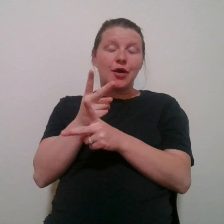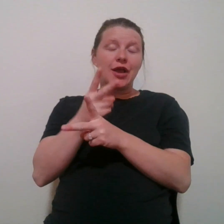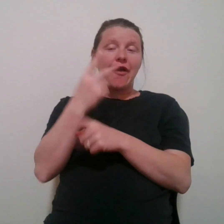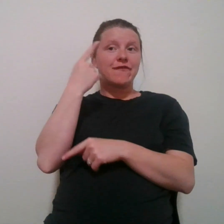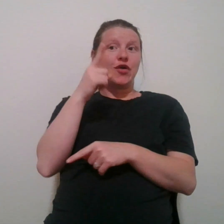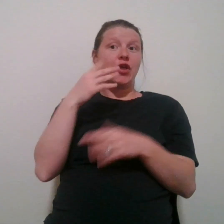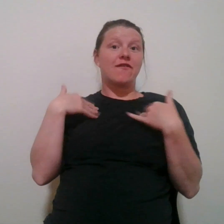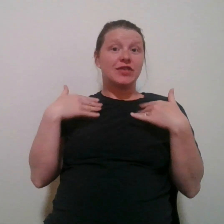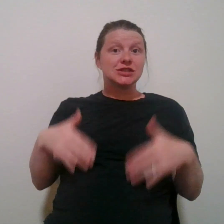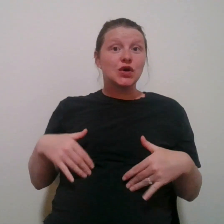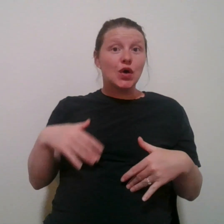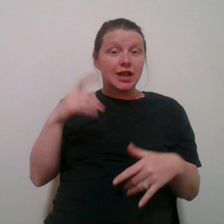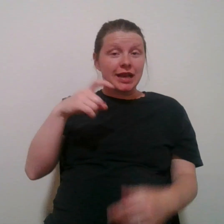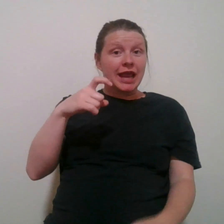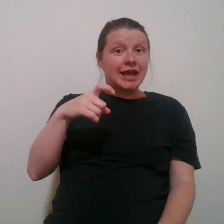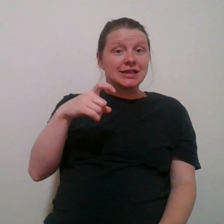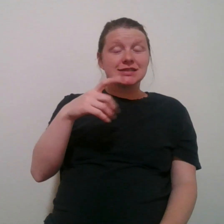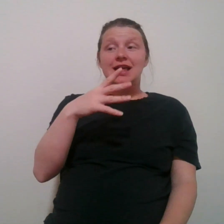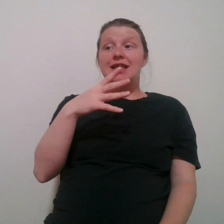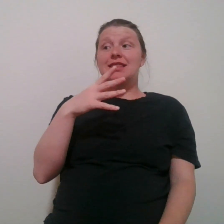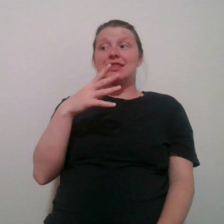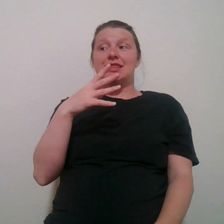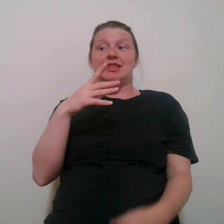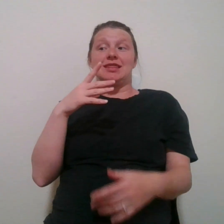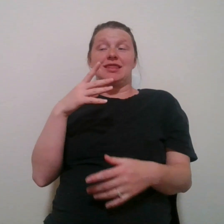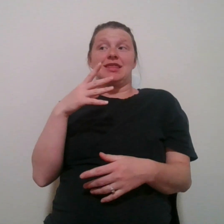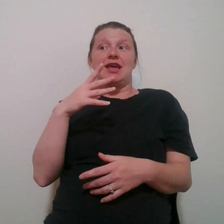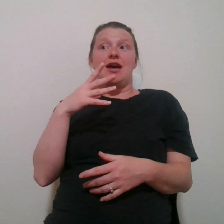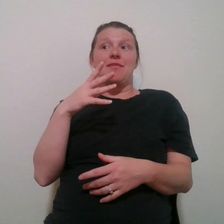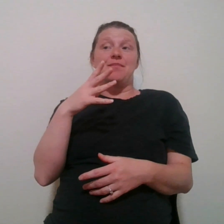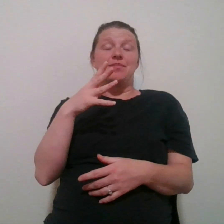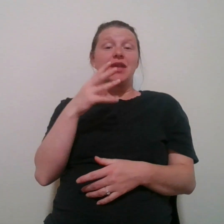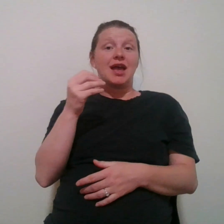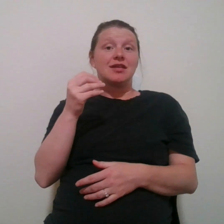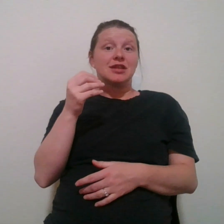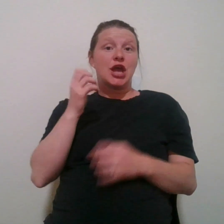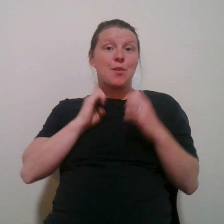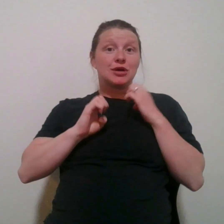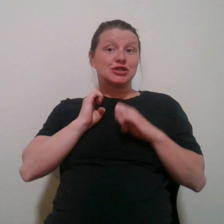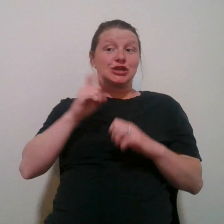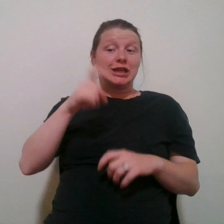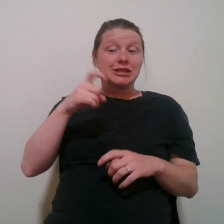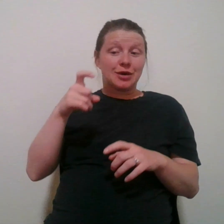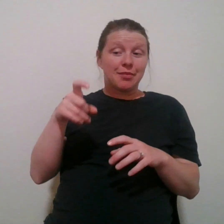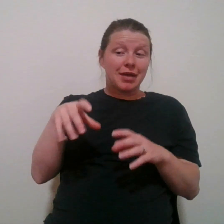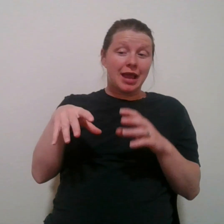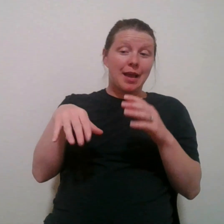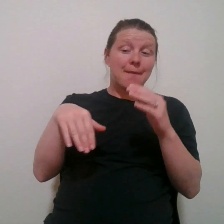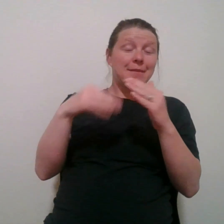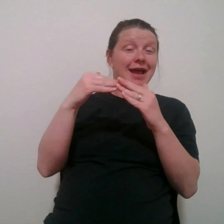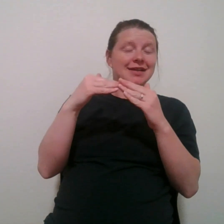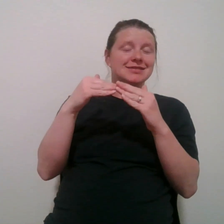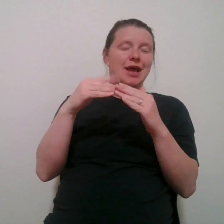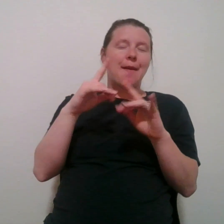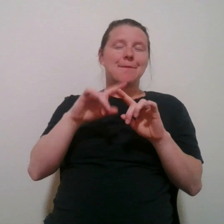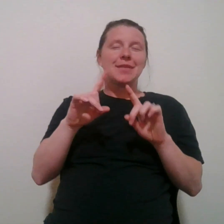are also being met. And I think as teachers, we need to constantly be able to watch